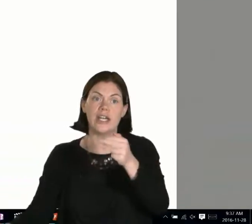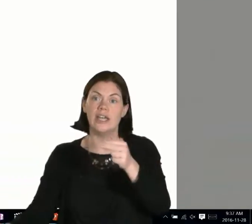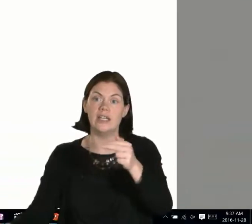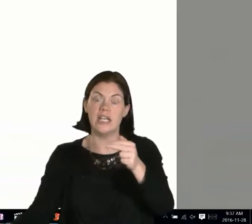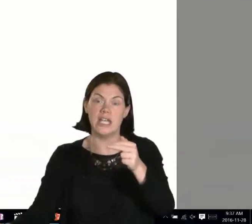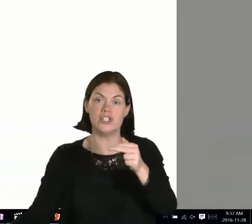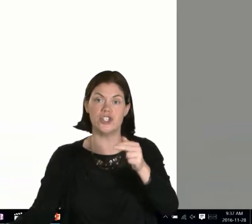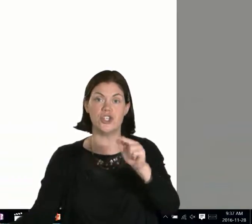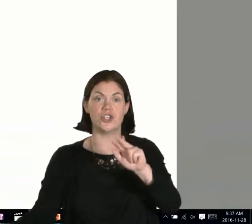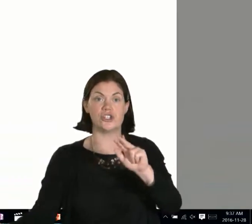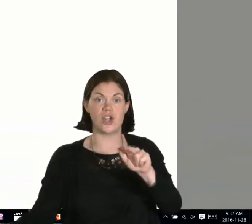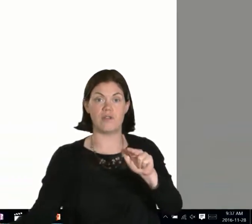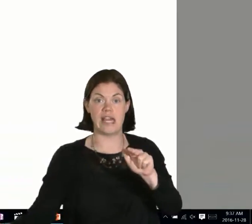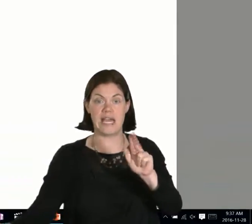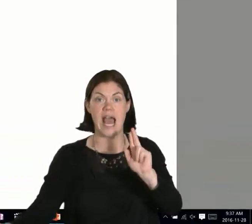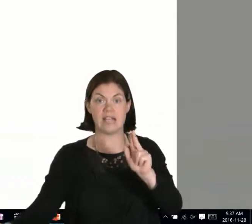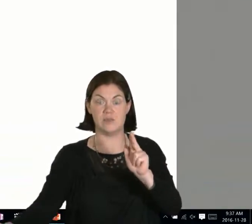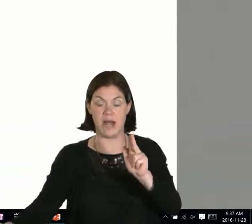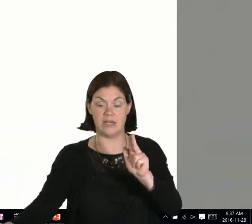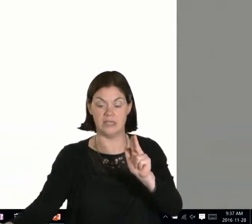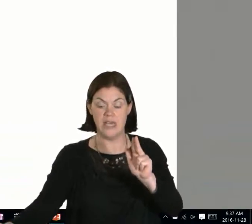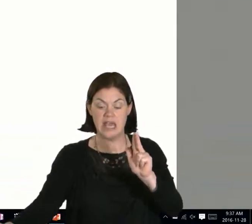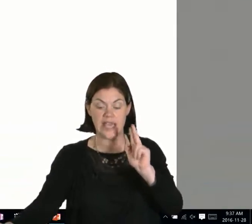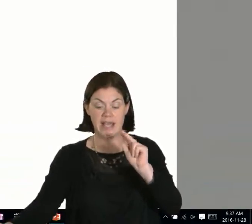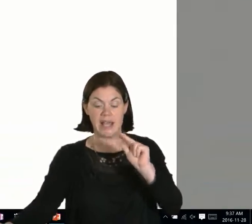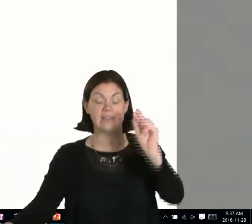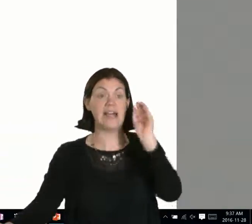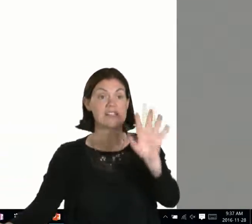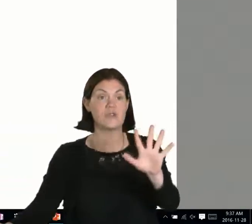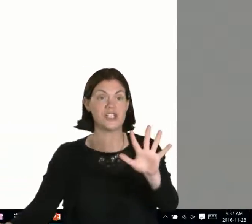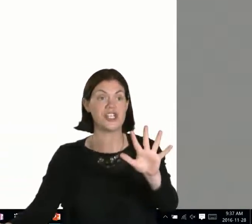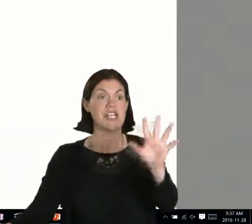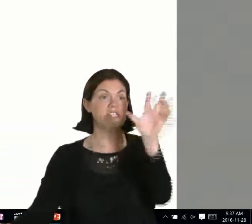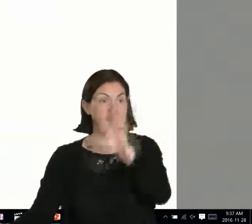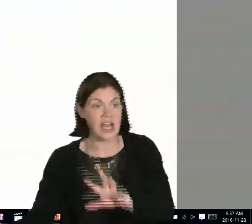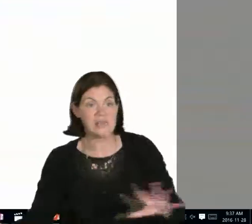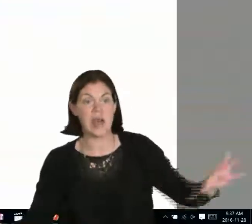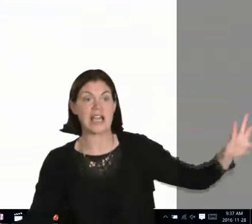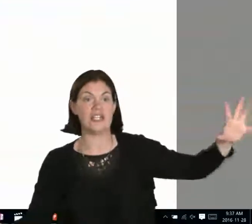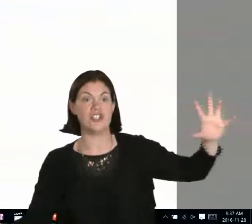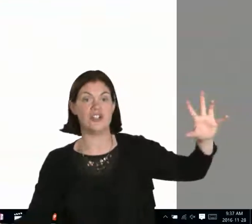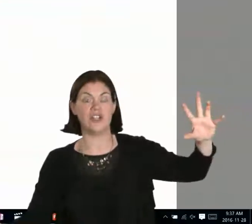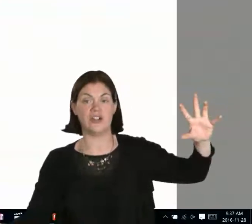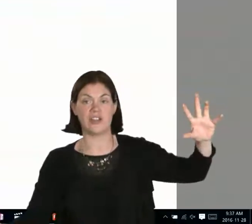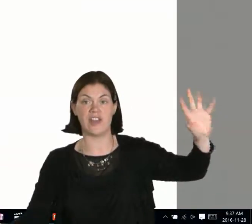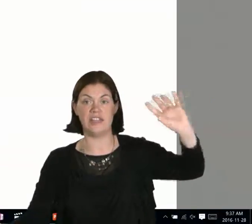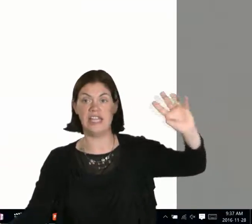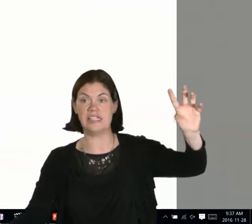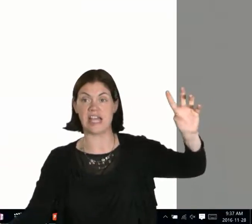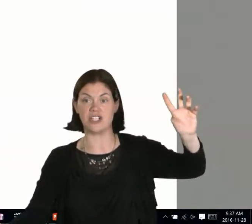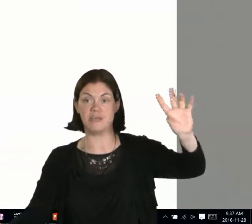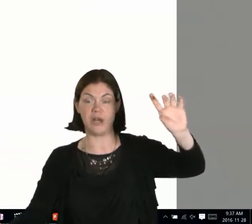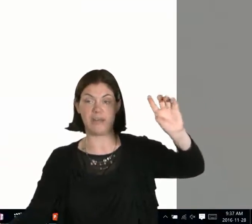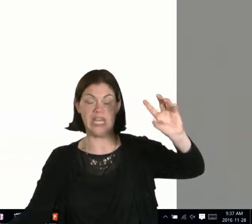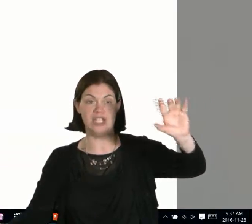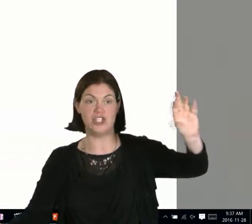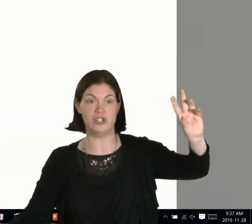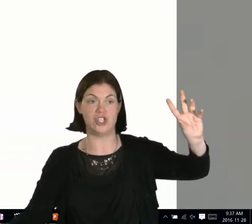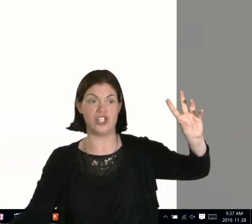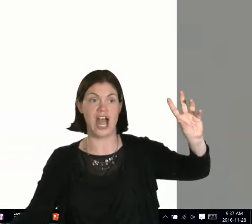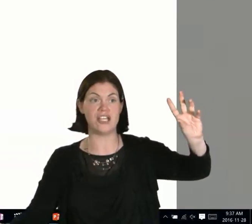hook into your songwriting as well. Okay, last question, and it ties back into the lyric that Leeds actually put